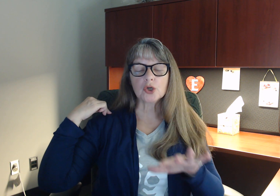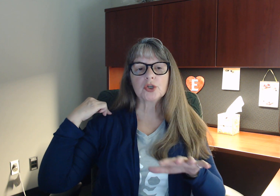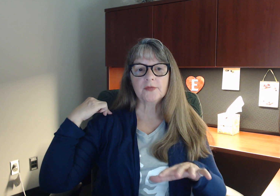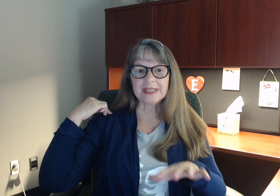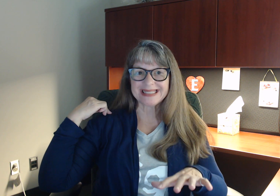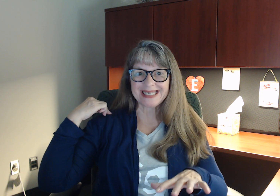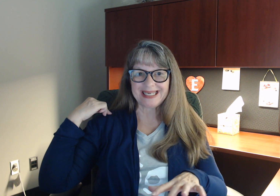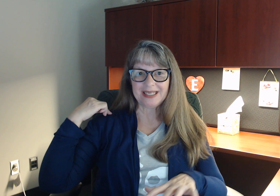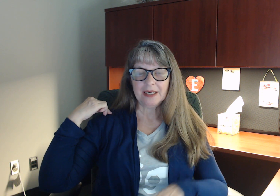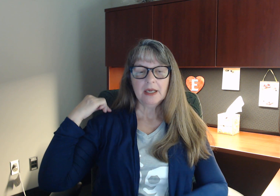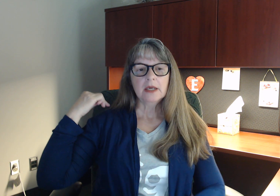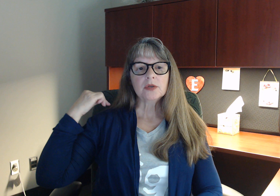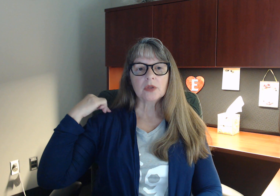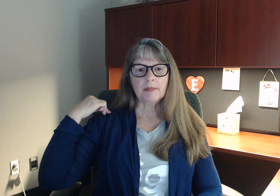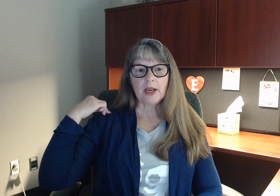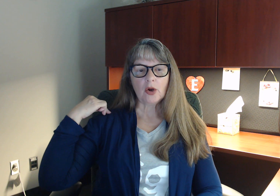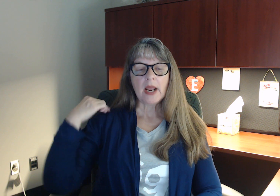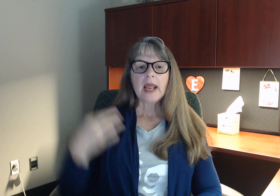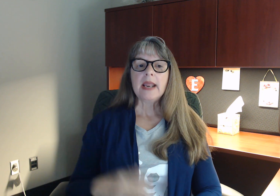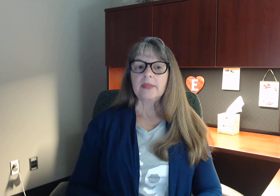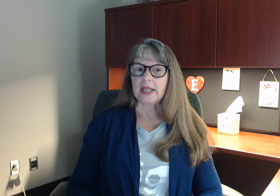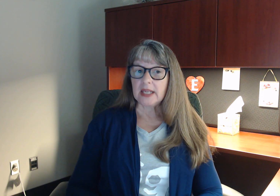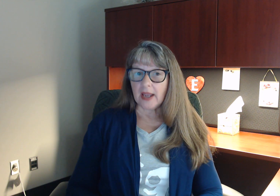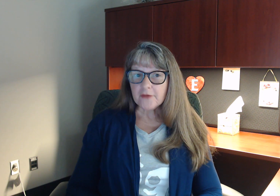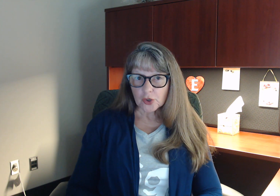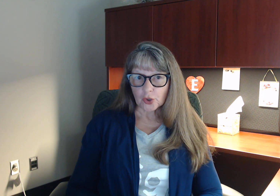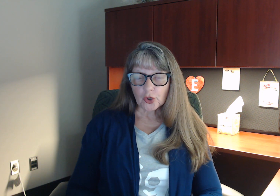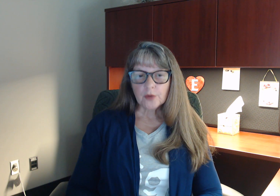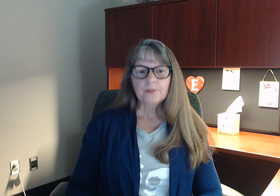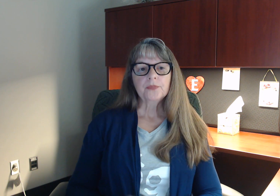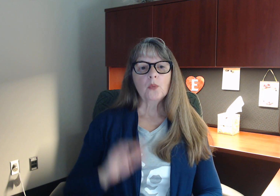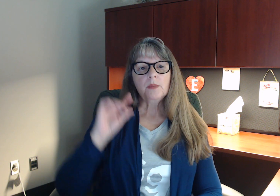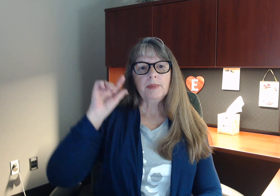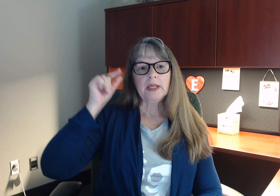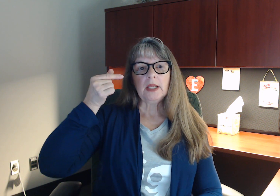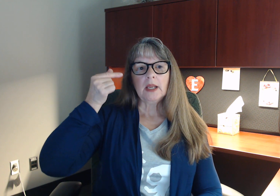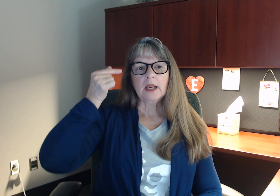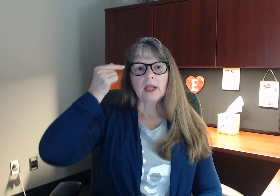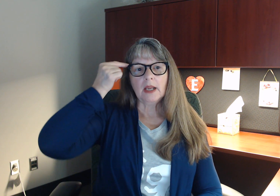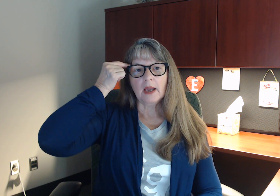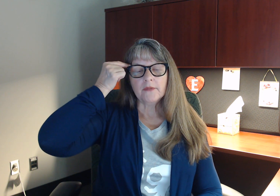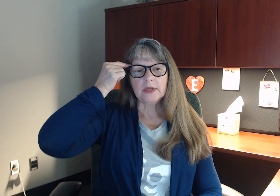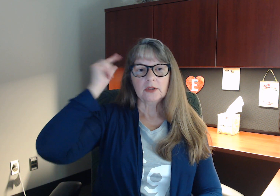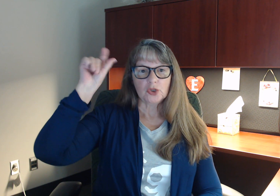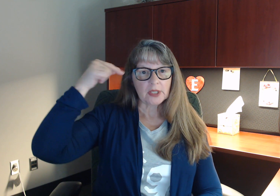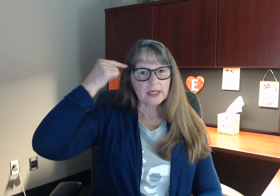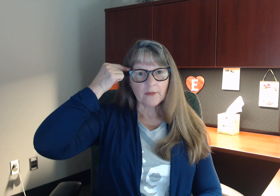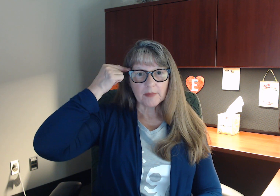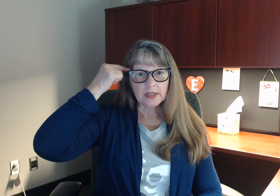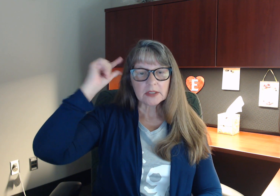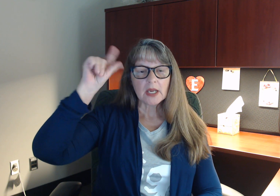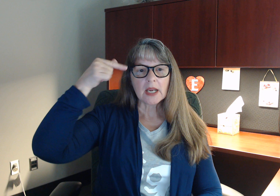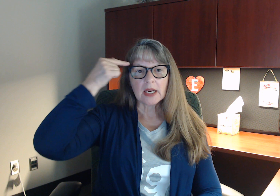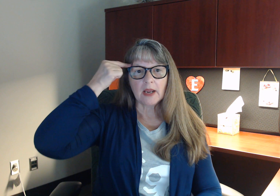of the city. So the mayor. The governor would be just like government,